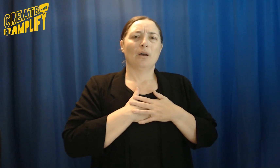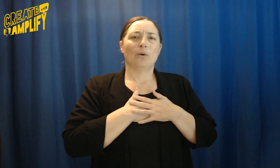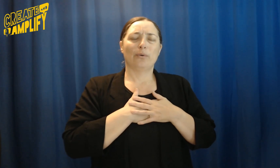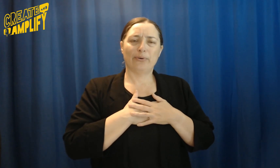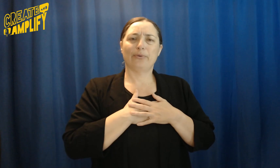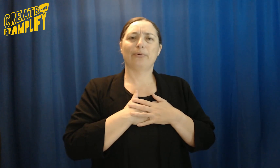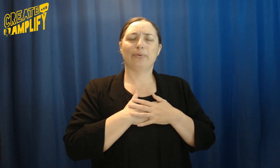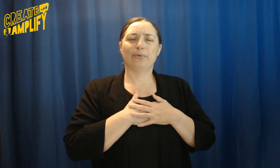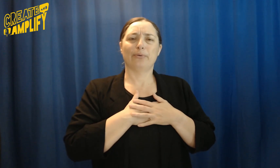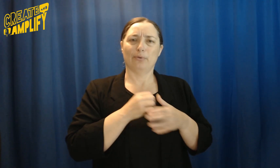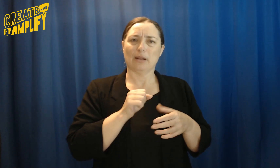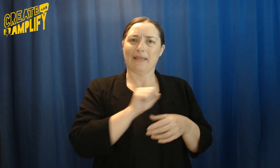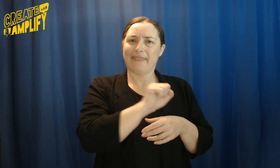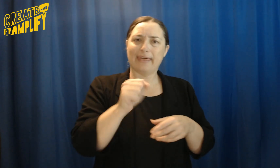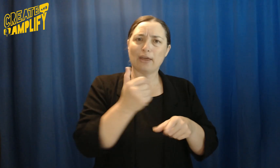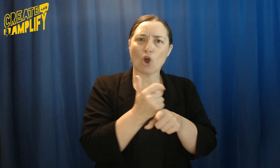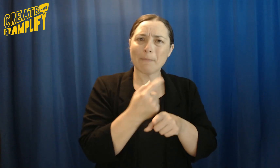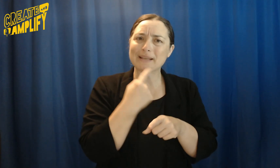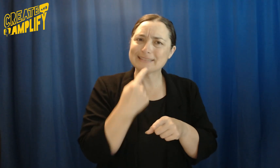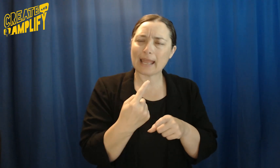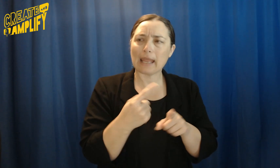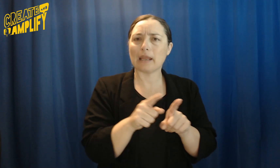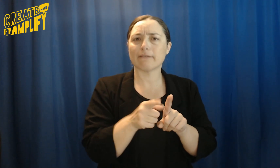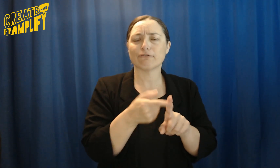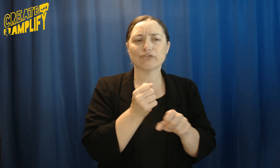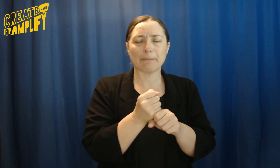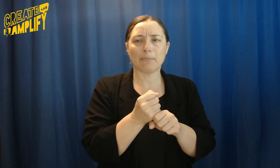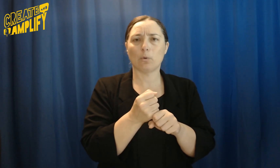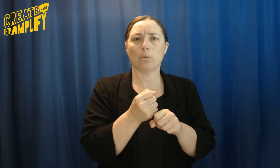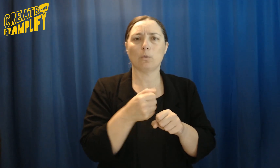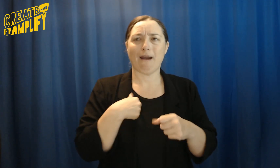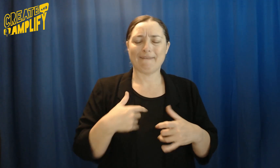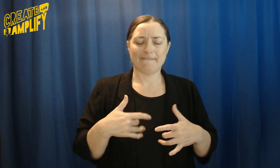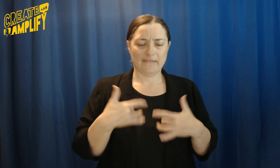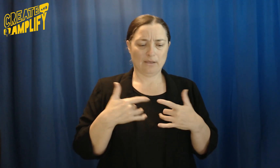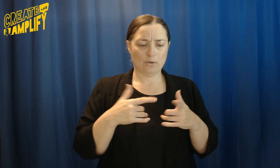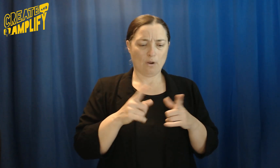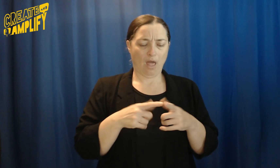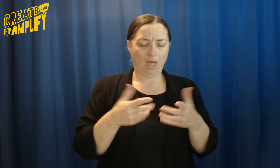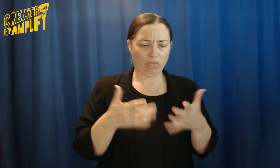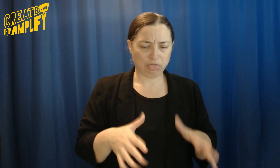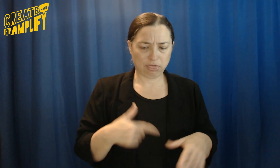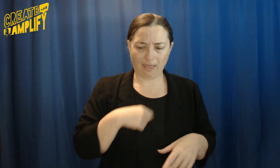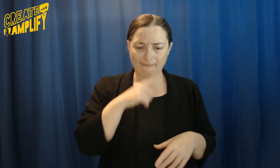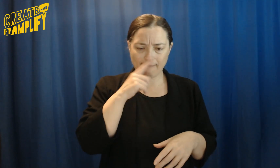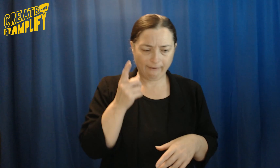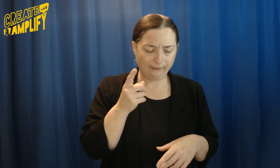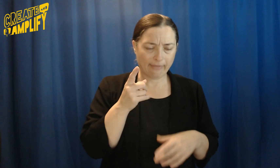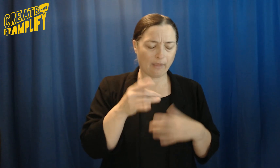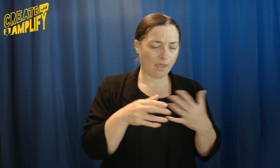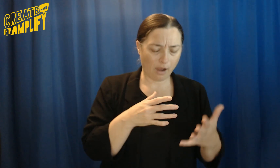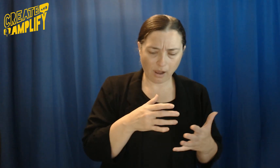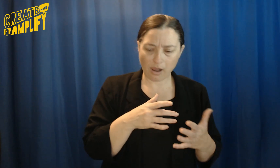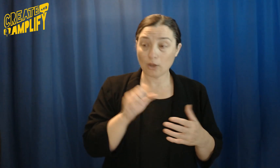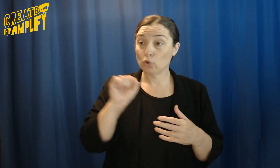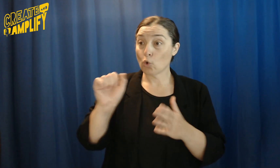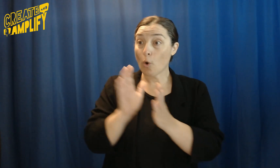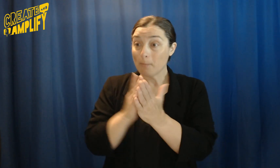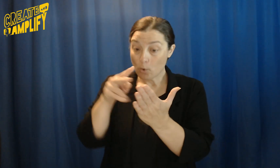felt like I was nothing and that I wasn't allowed to do this. And then I read your book and within the first 2 pages, I was